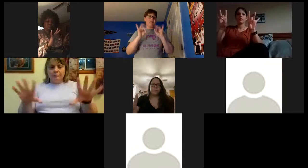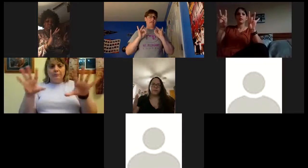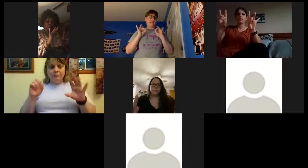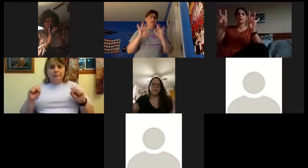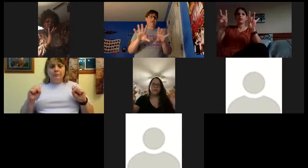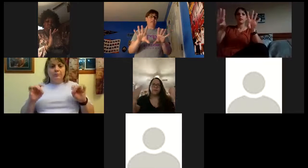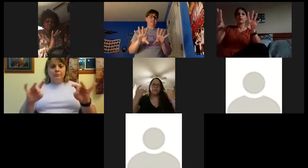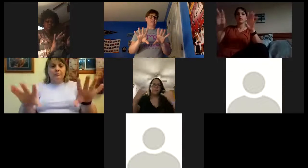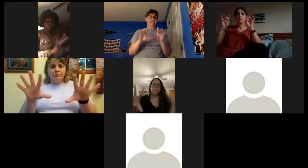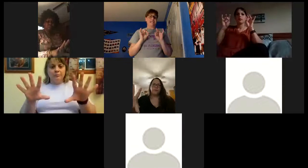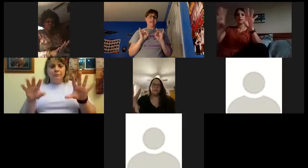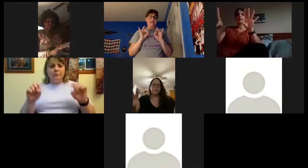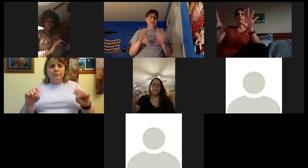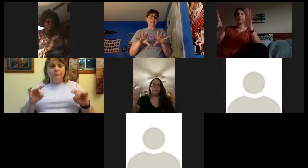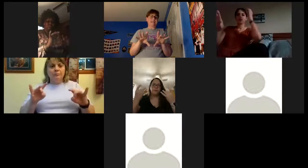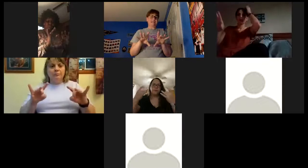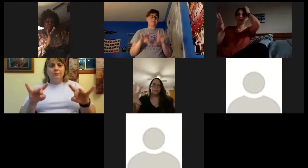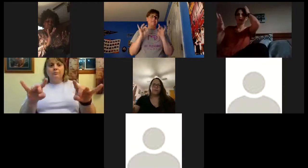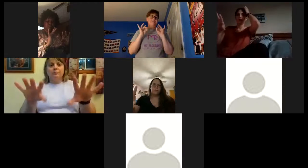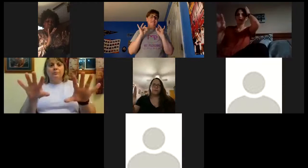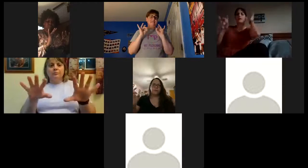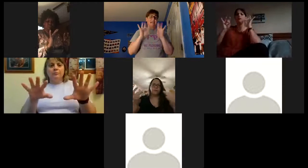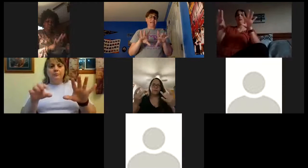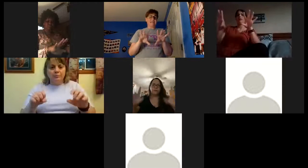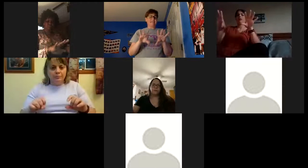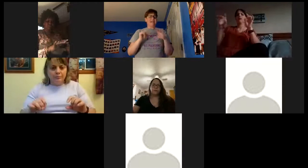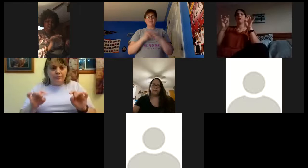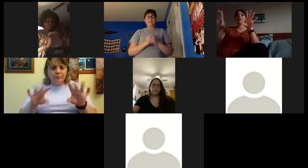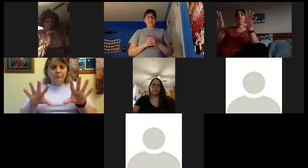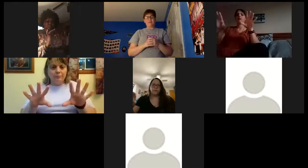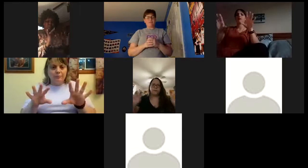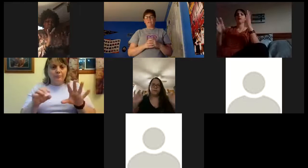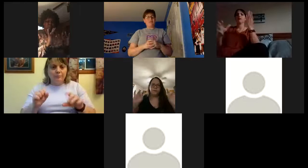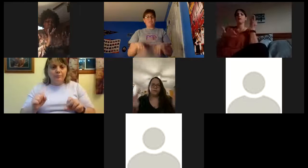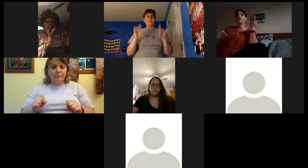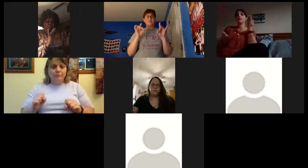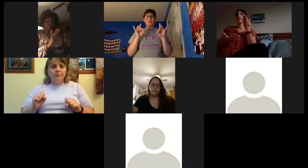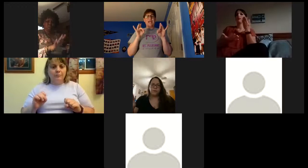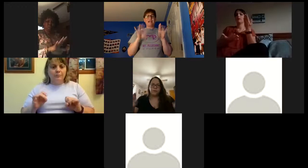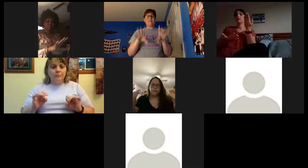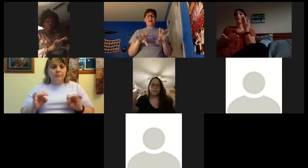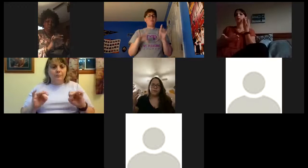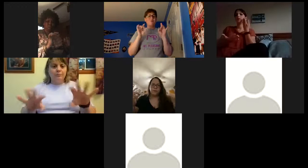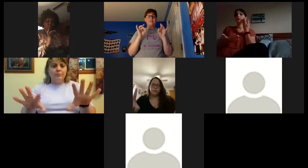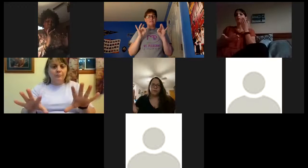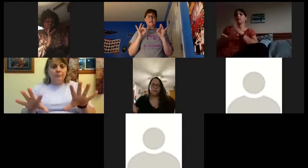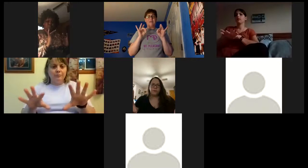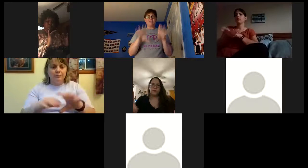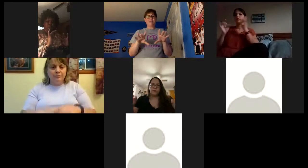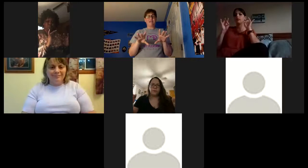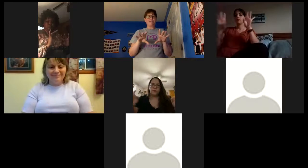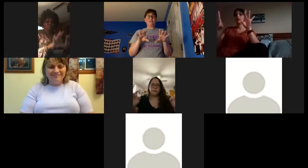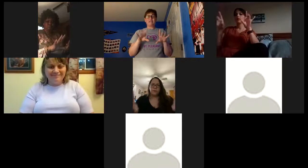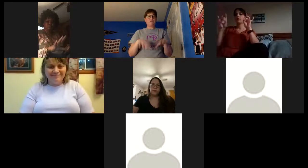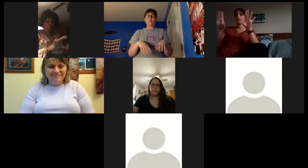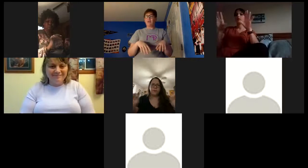there like, oh, I just hate that. I hate it. Hate it. I really don't like using the word hate. My mom always laughed at